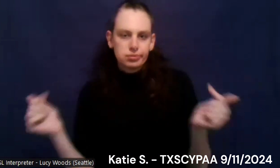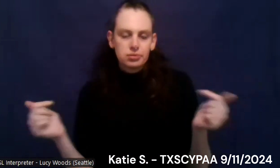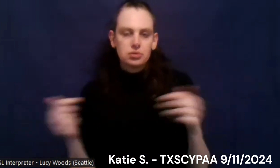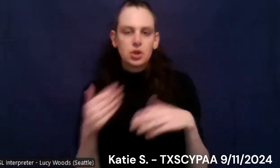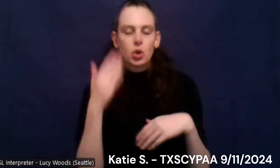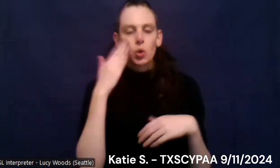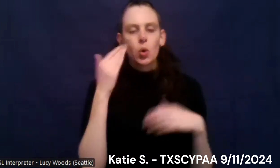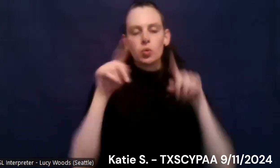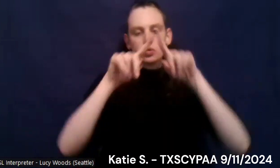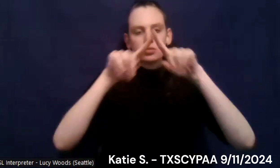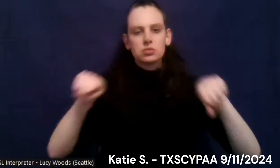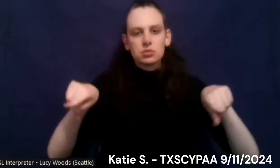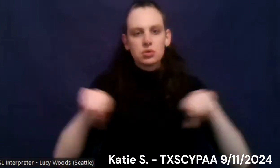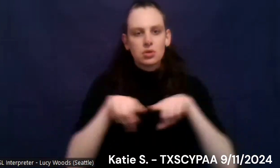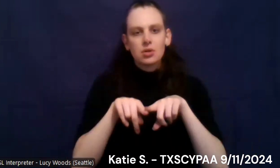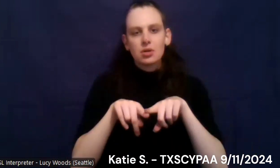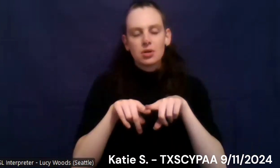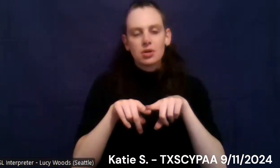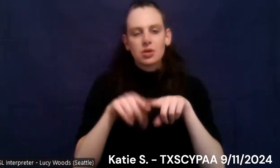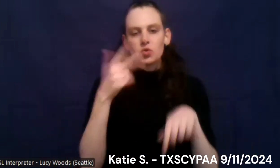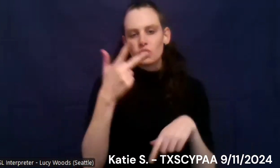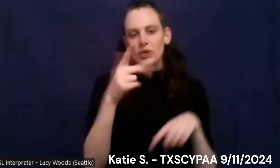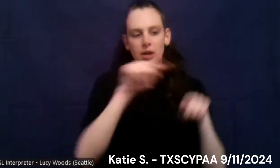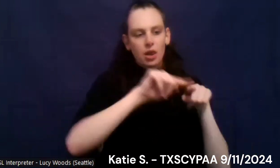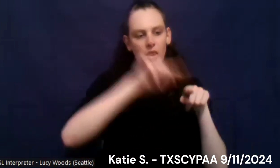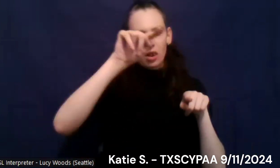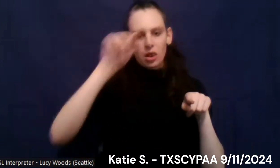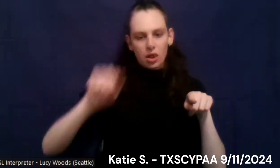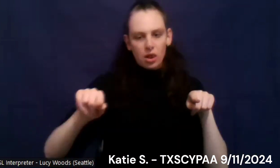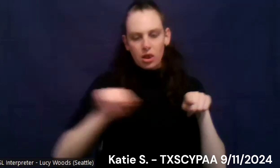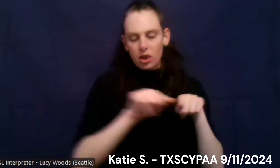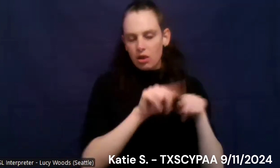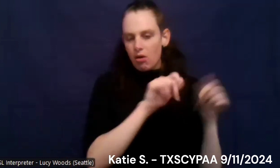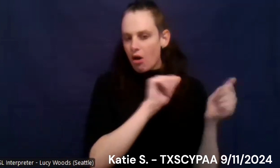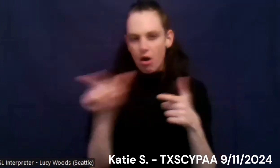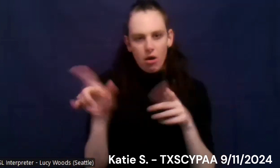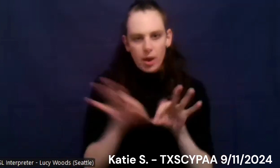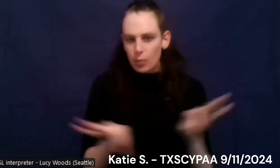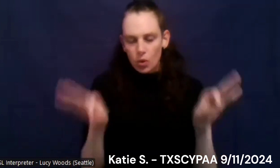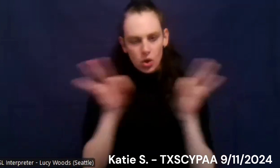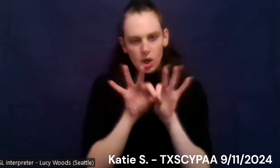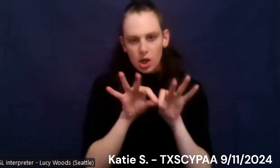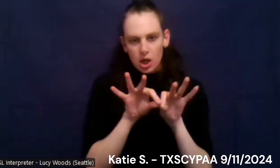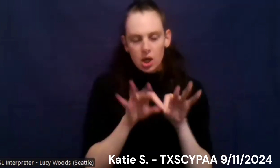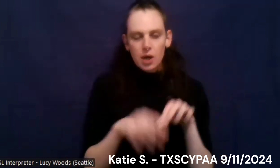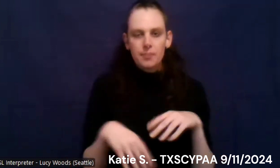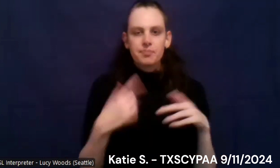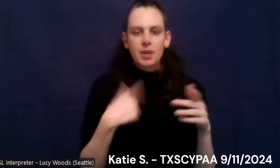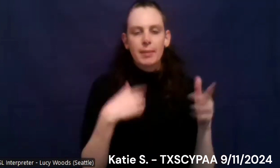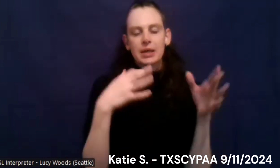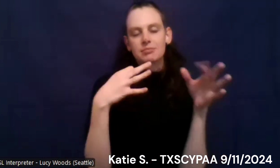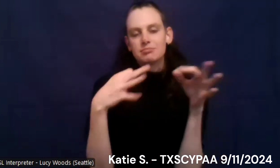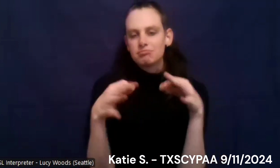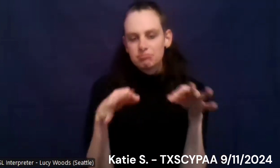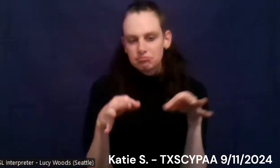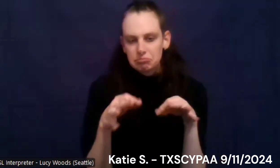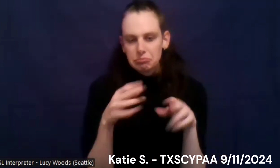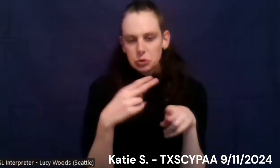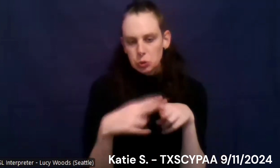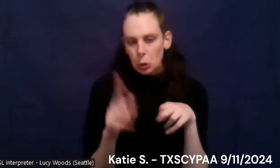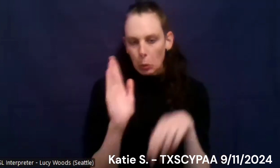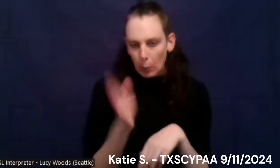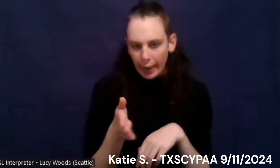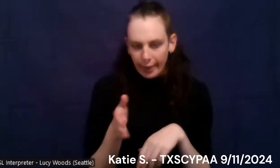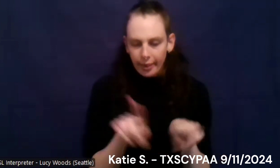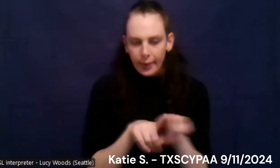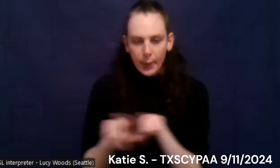of the triangle for a reason. And fortunately, and I'll dive into those 2 years really quickly because there are some